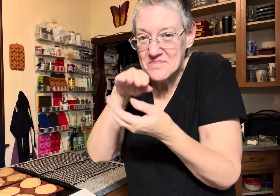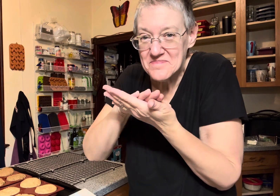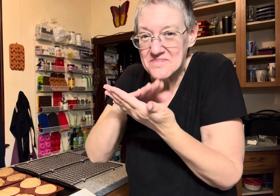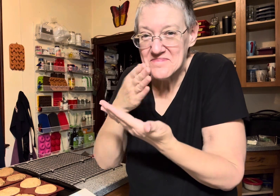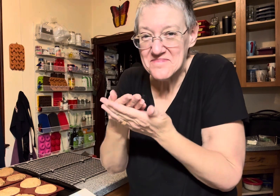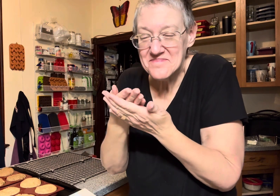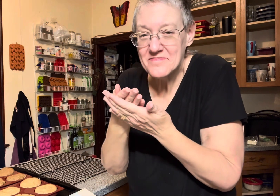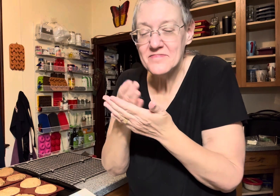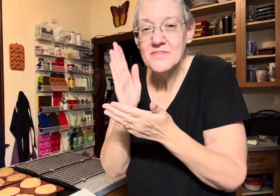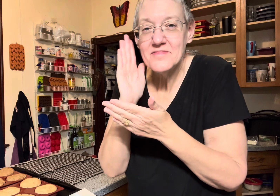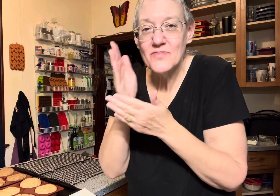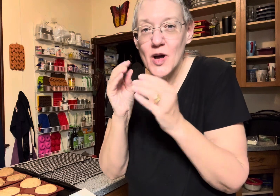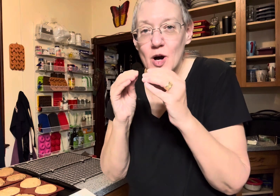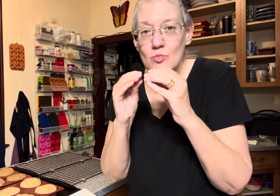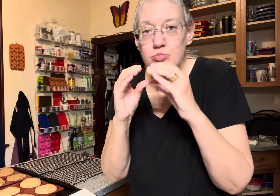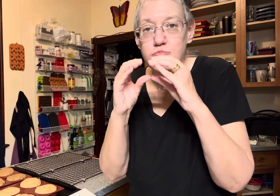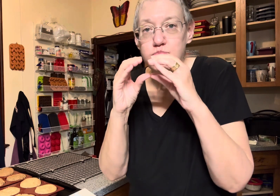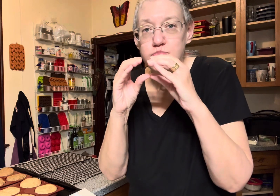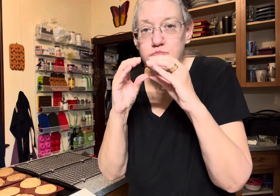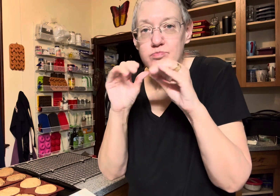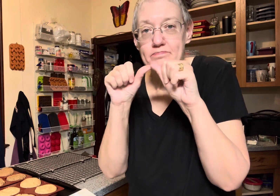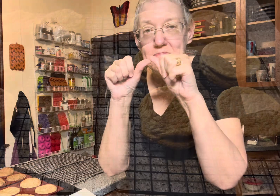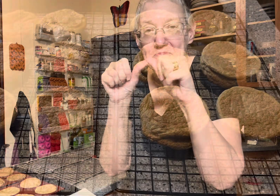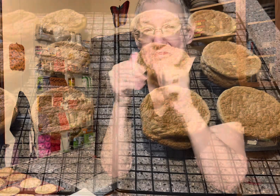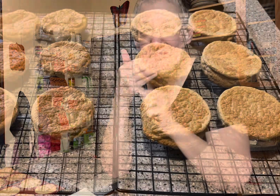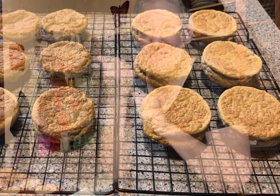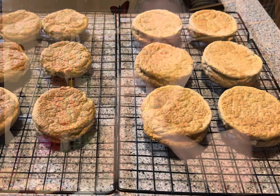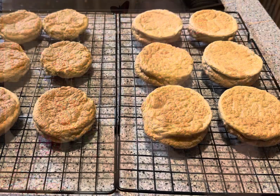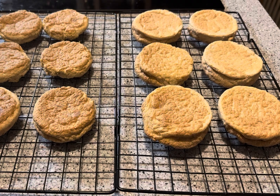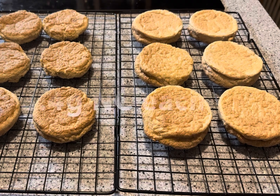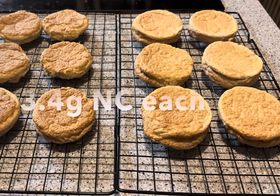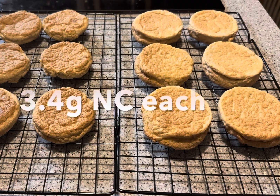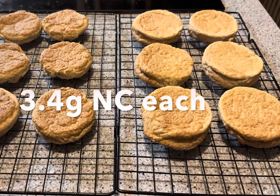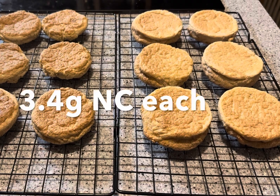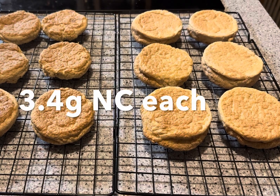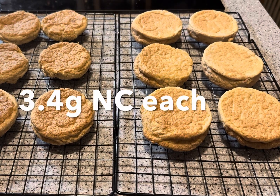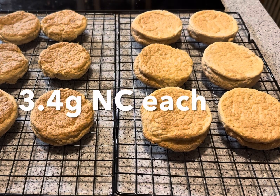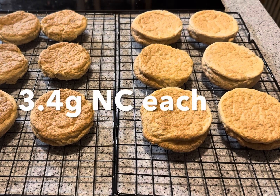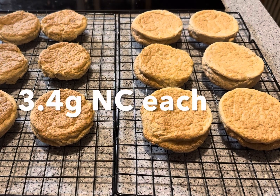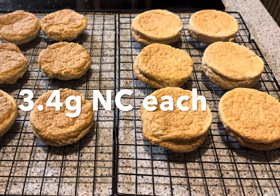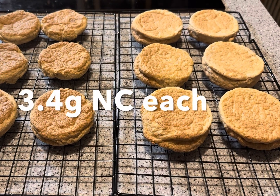the middle. That's what keeps them puffed up after they're done.